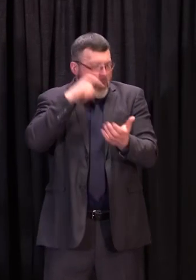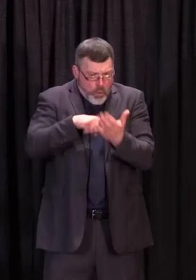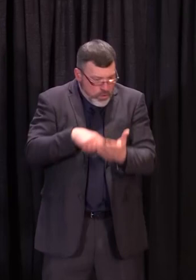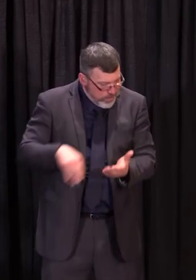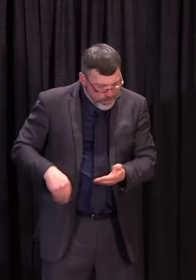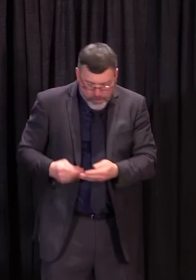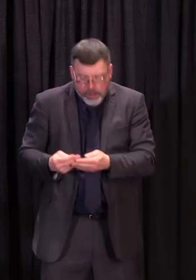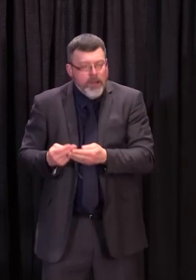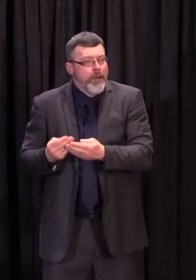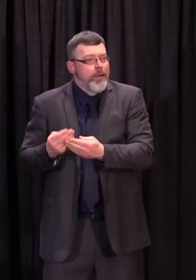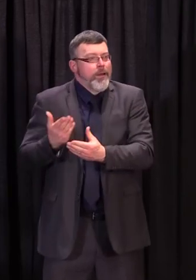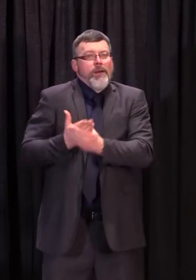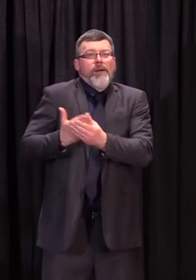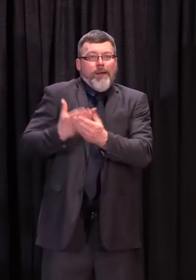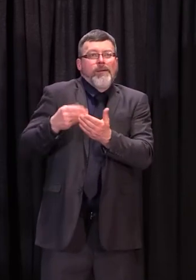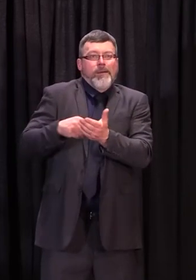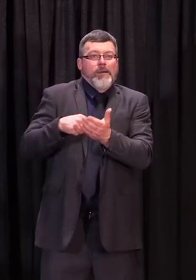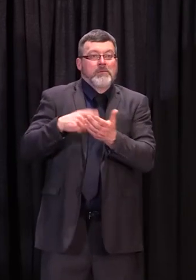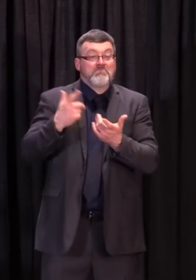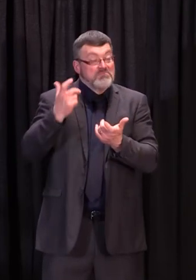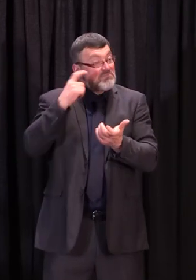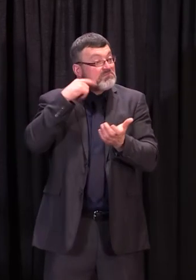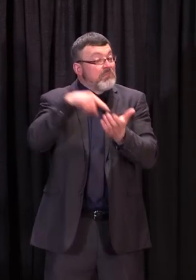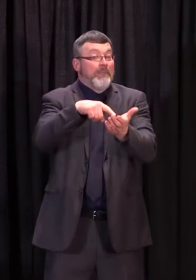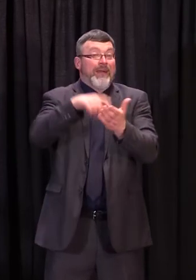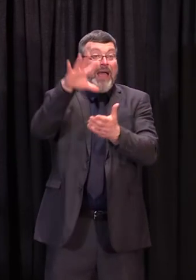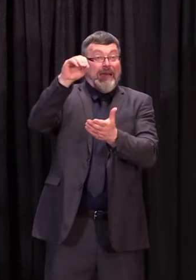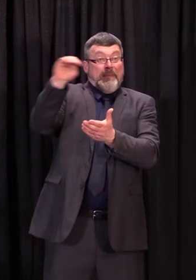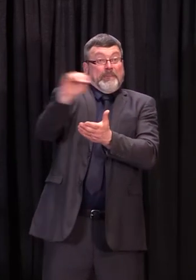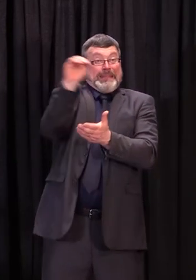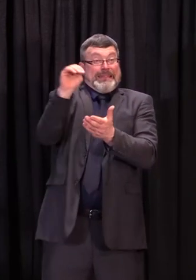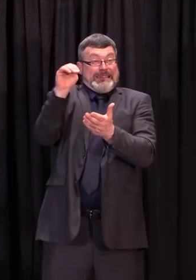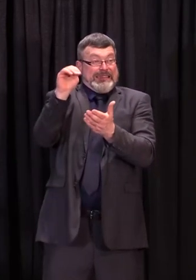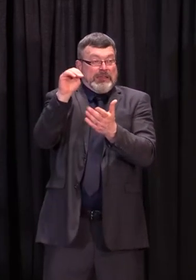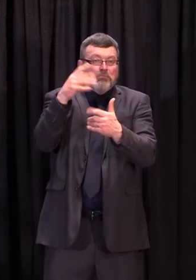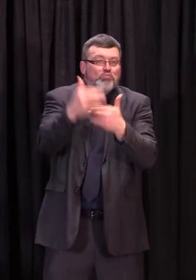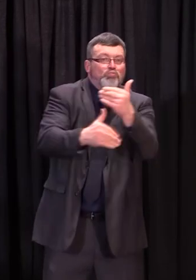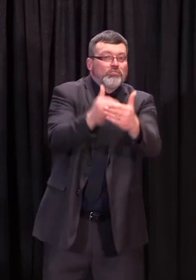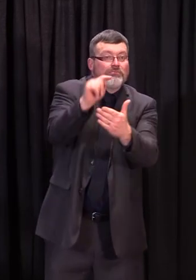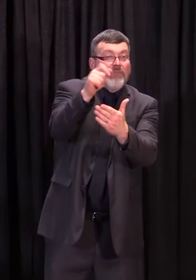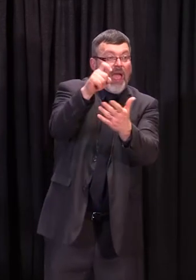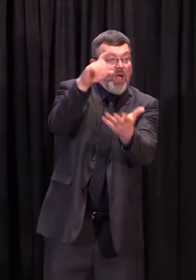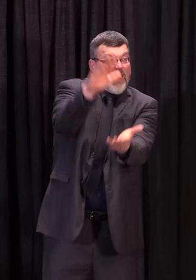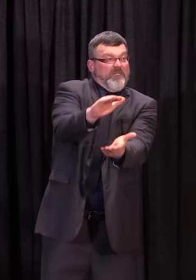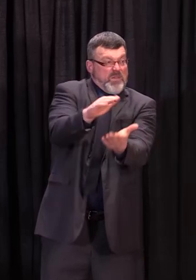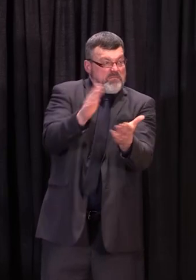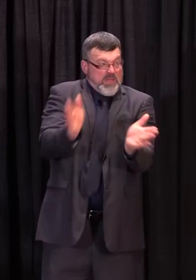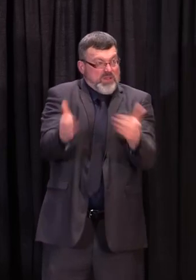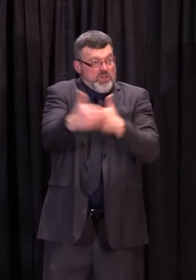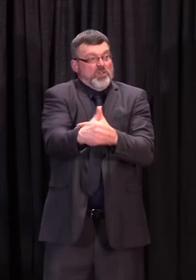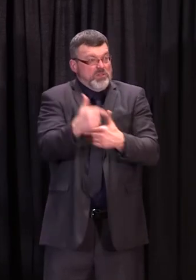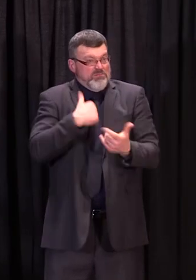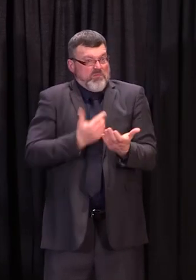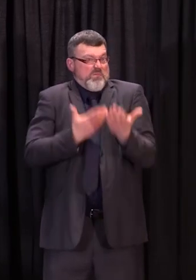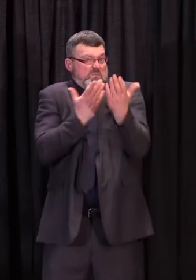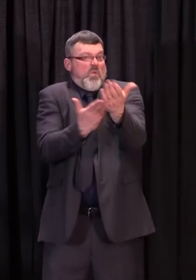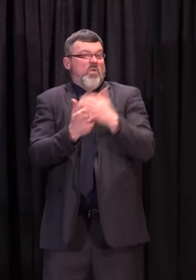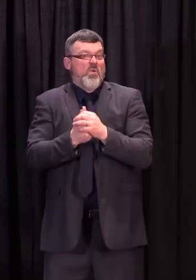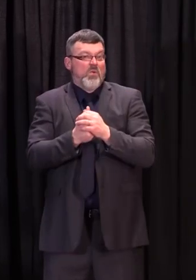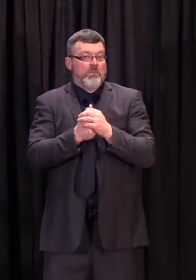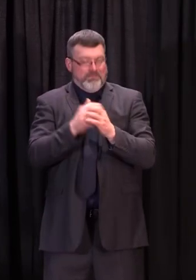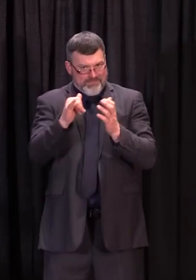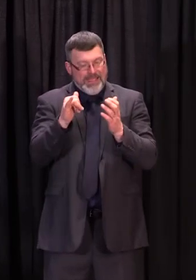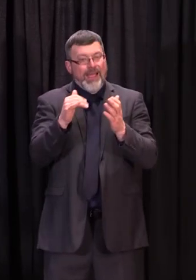The $50 million progressive tax relief package I propose includes exempting